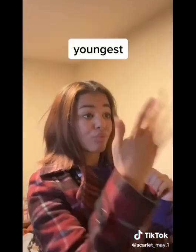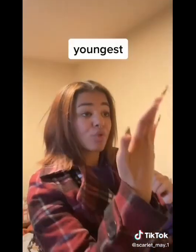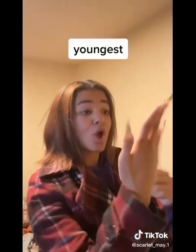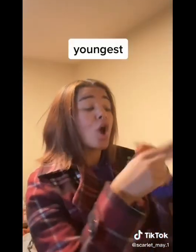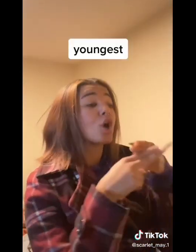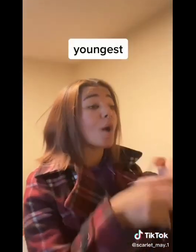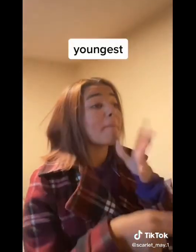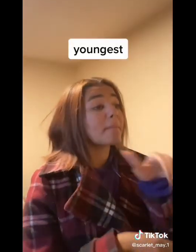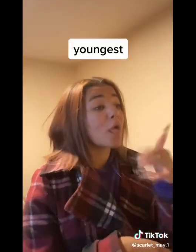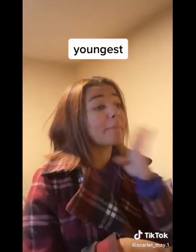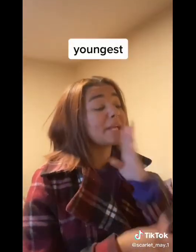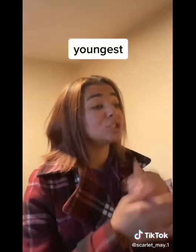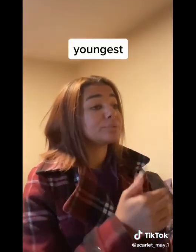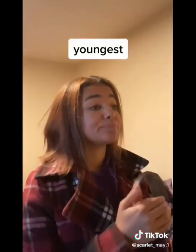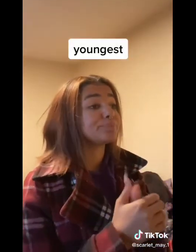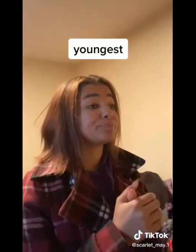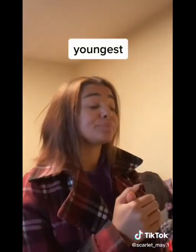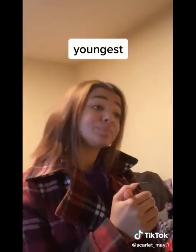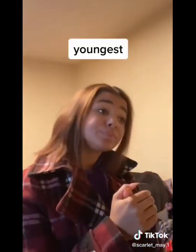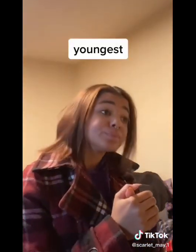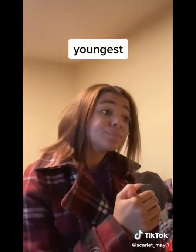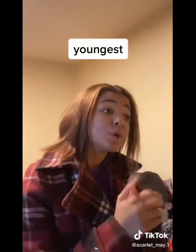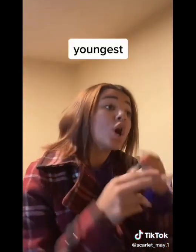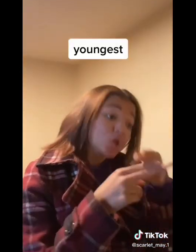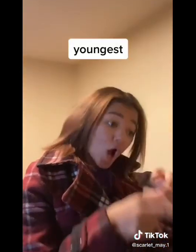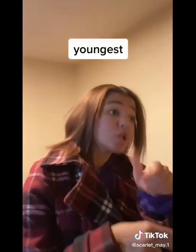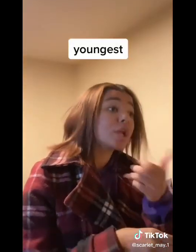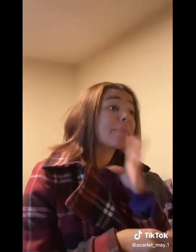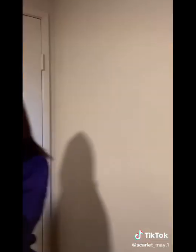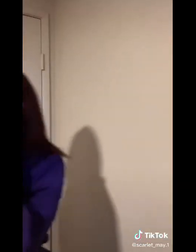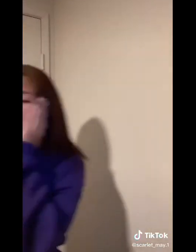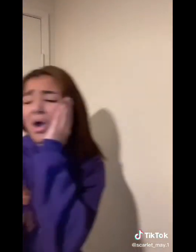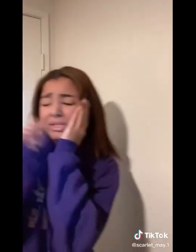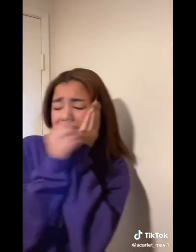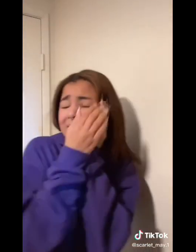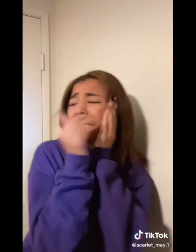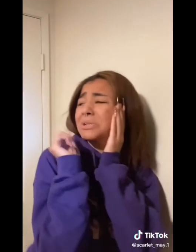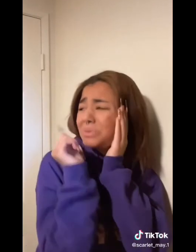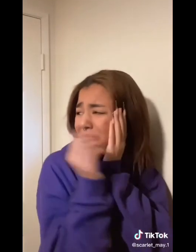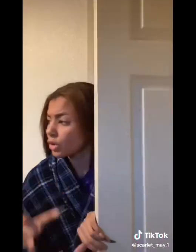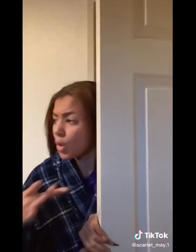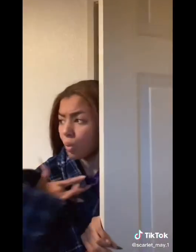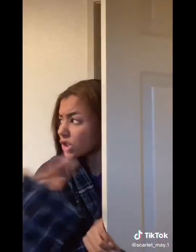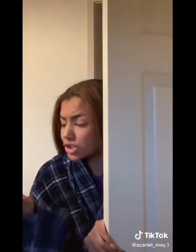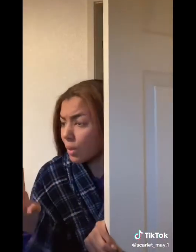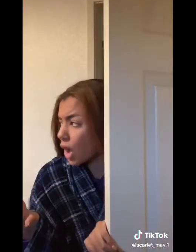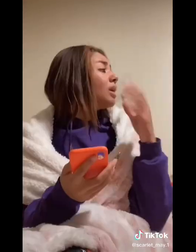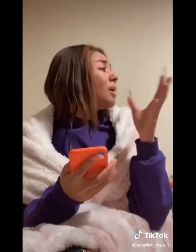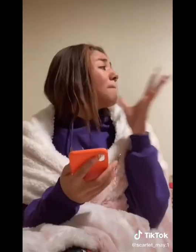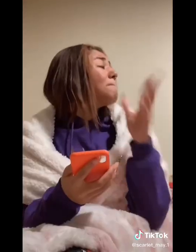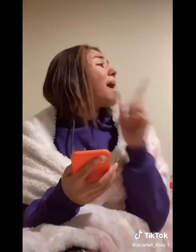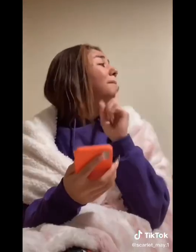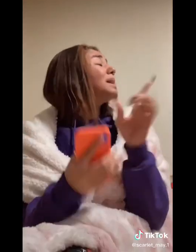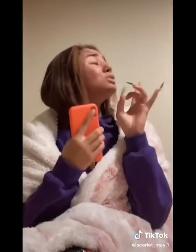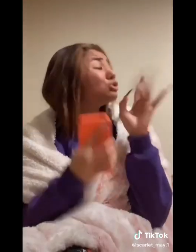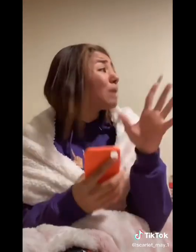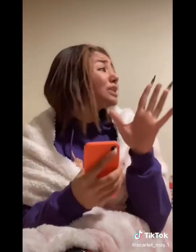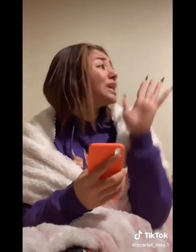Call my mama another bitch. Call her another bitch. Tamika. What's going on? Mama, it was tragic. His